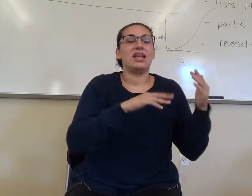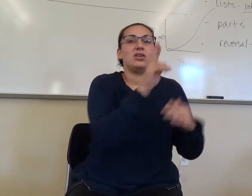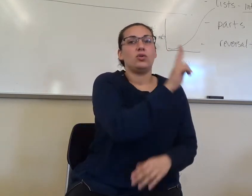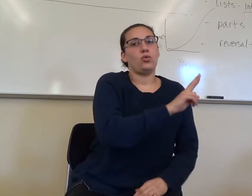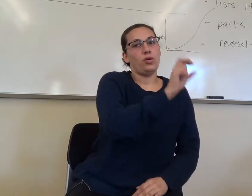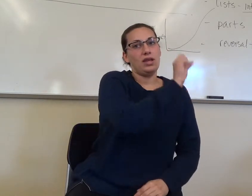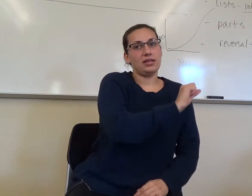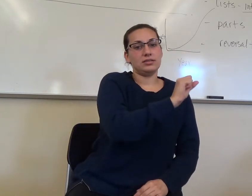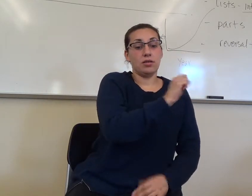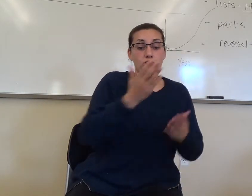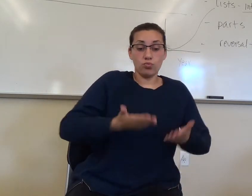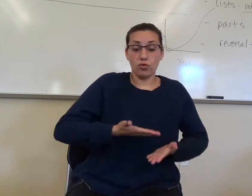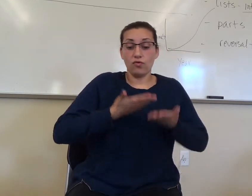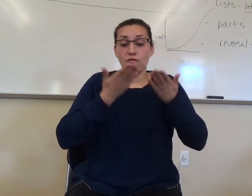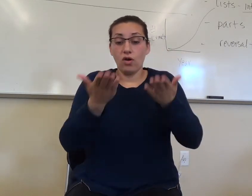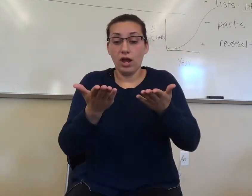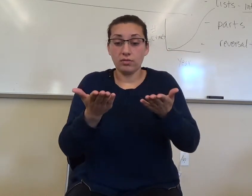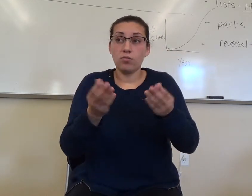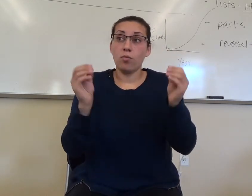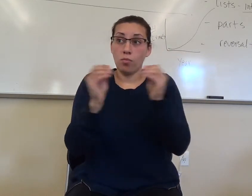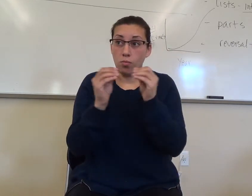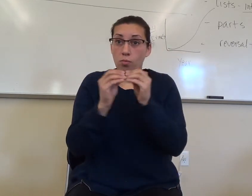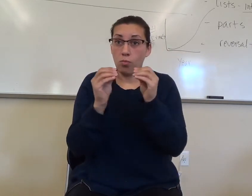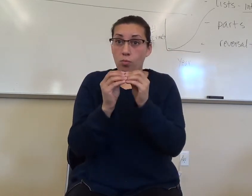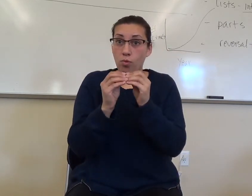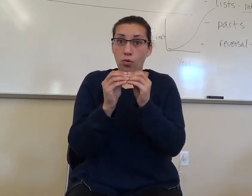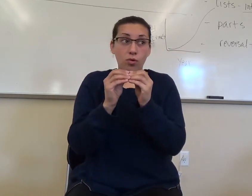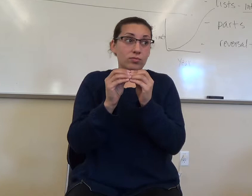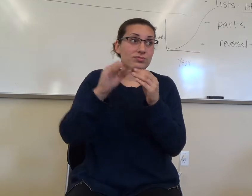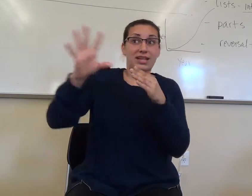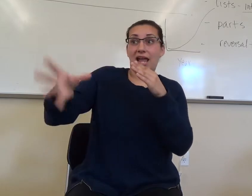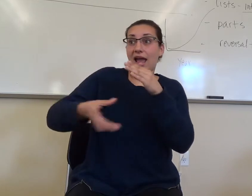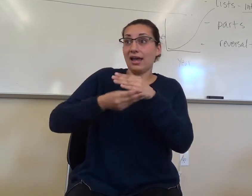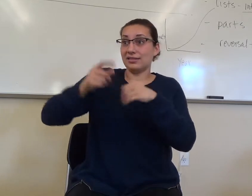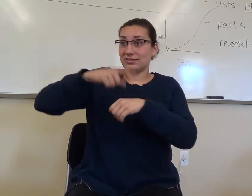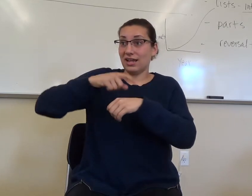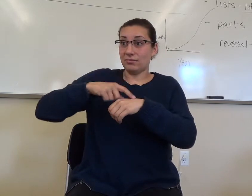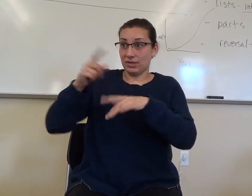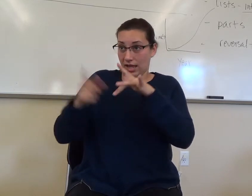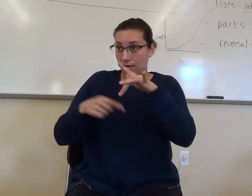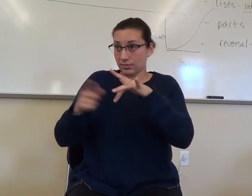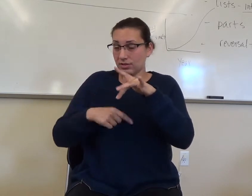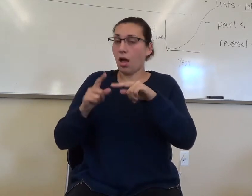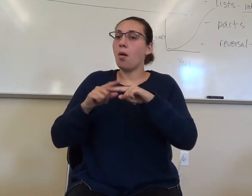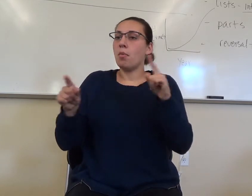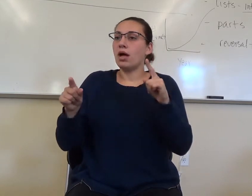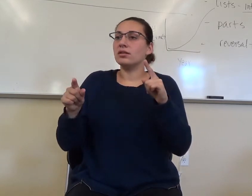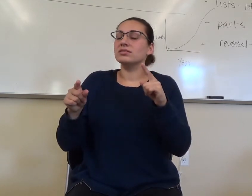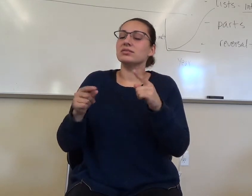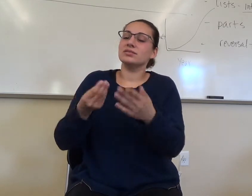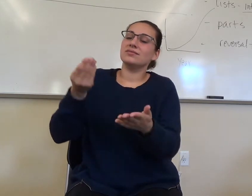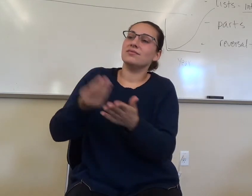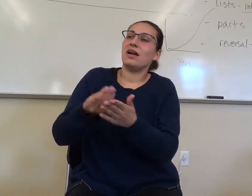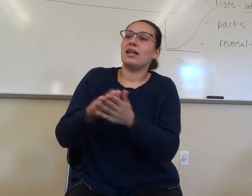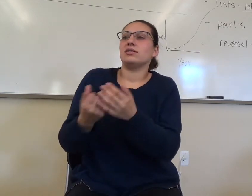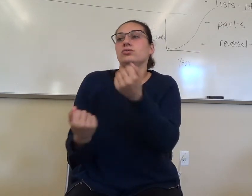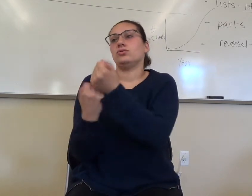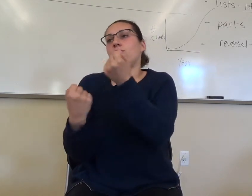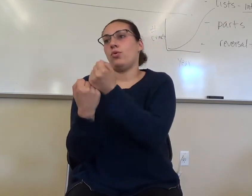not only more extended leaves of absence, but also financial support. That's the thing, in America,